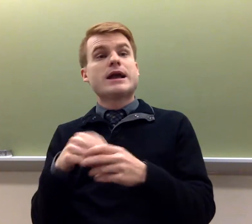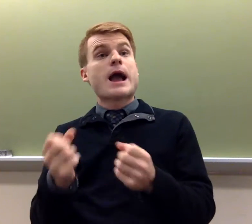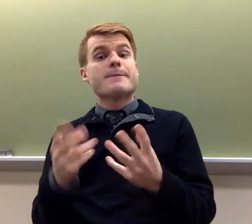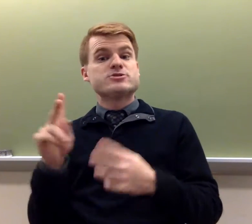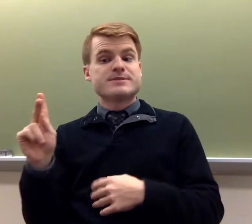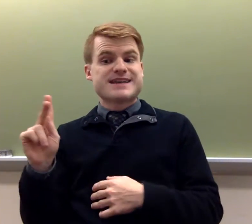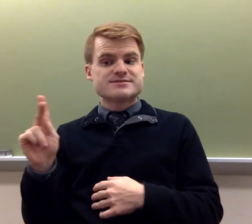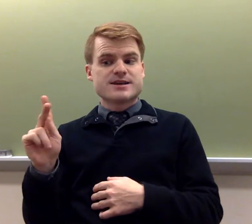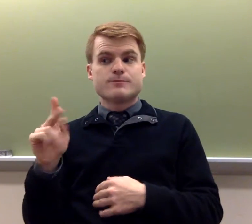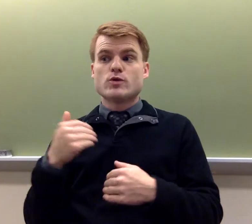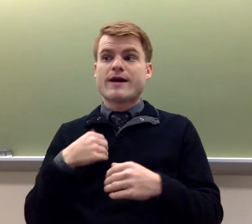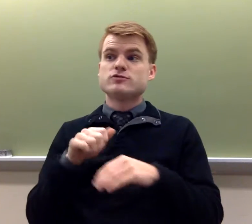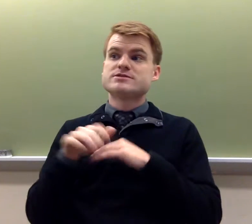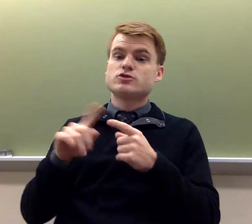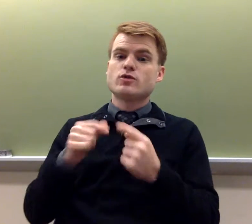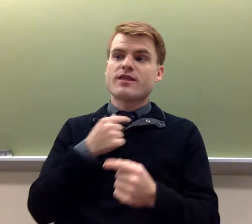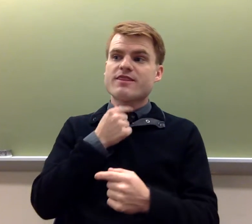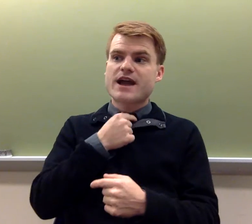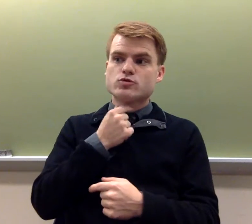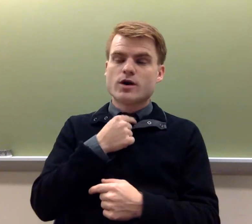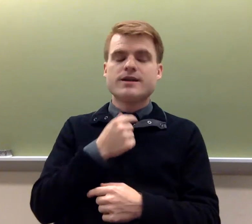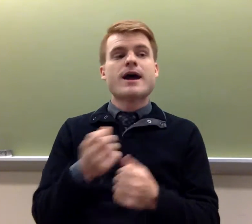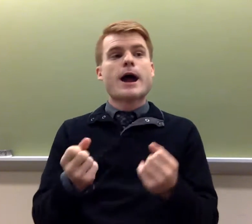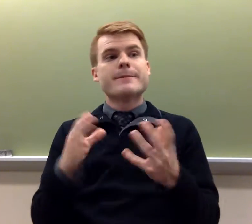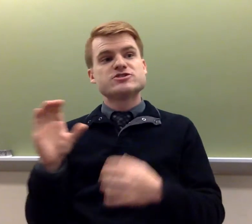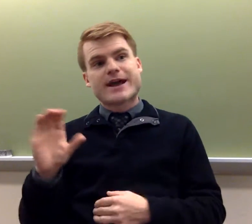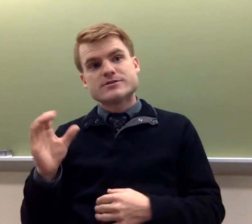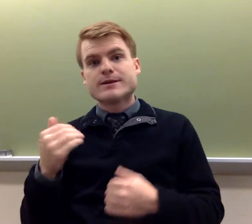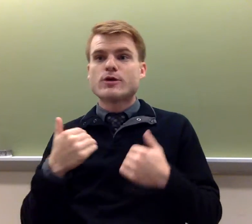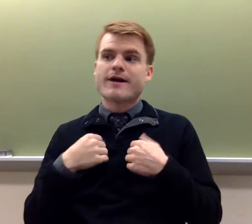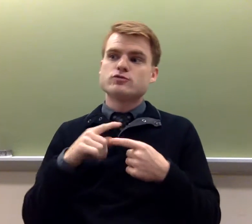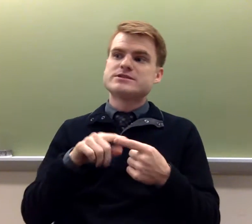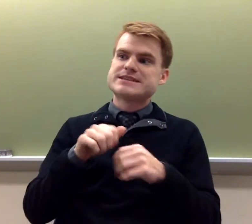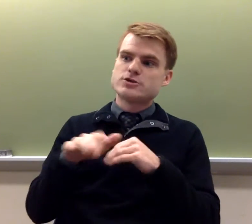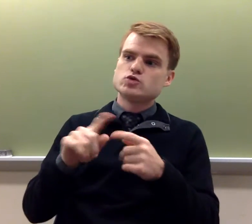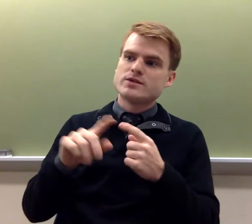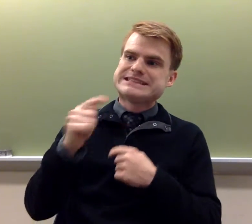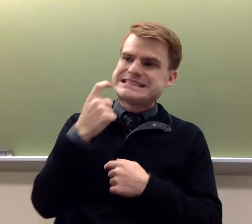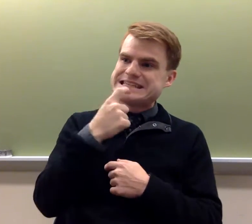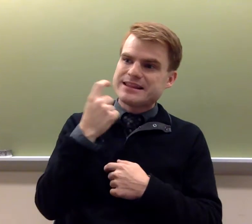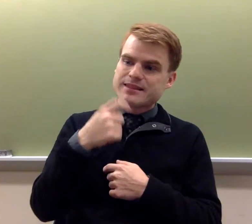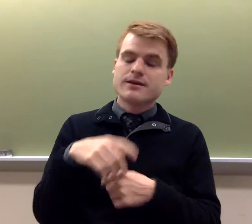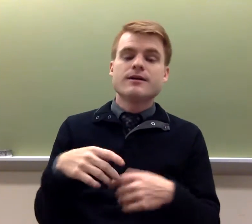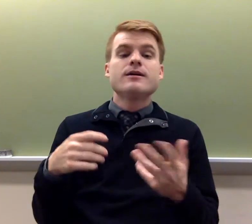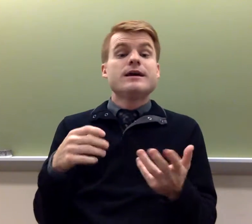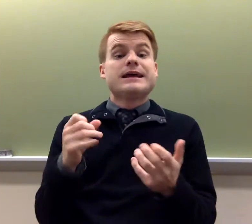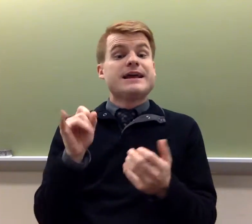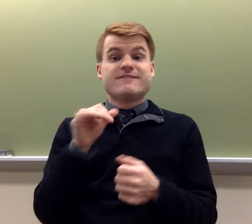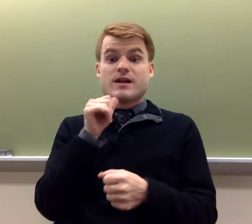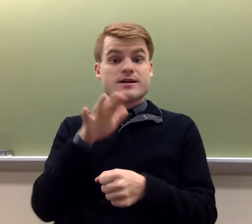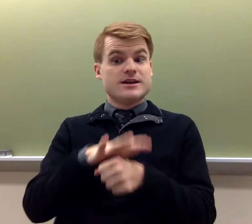up to the thyroid? How much calcium do I have to send to the teeth? If not enough is coming to that